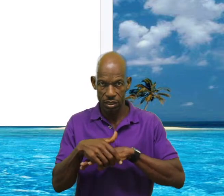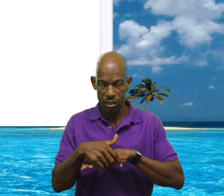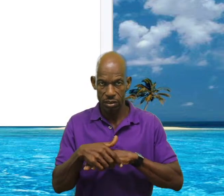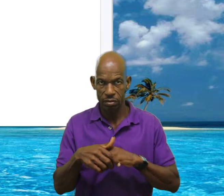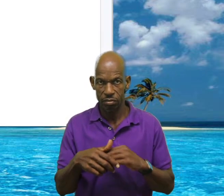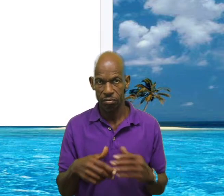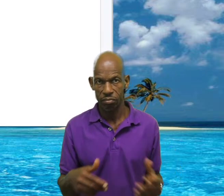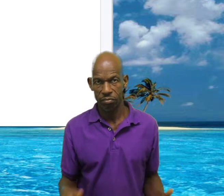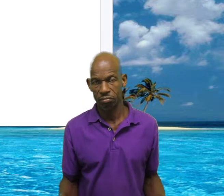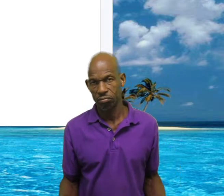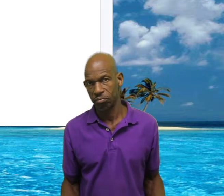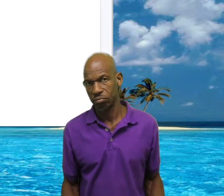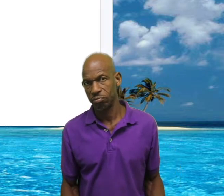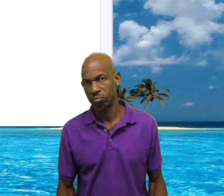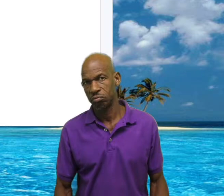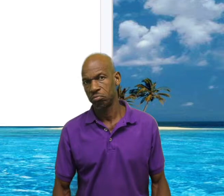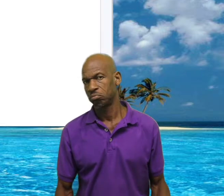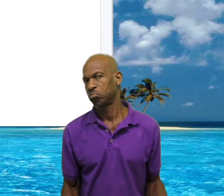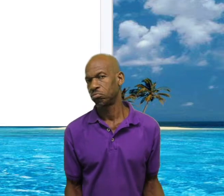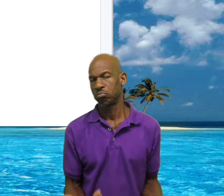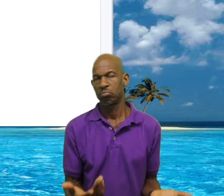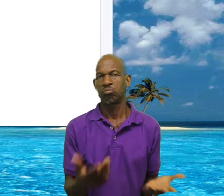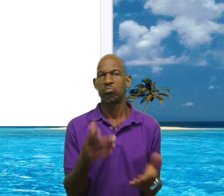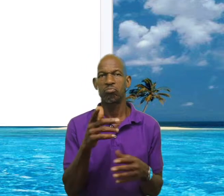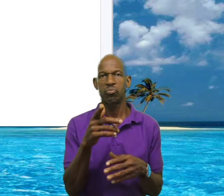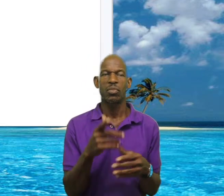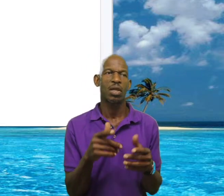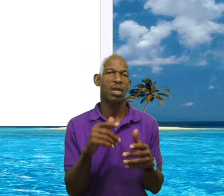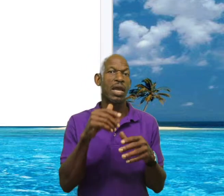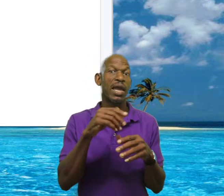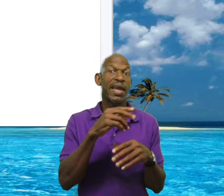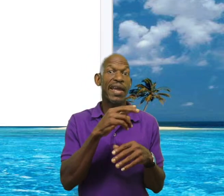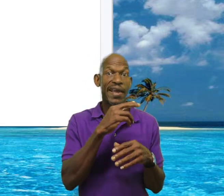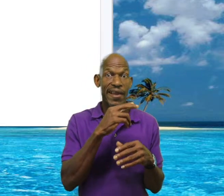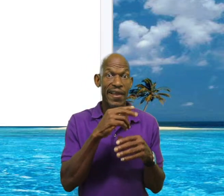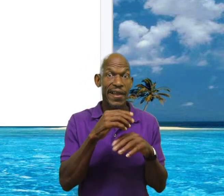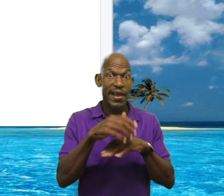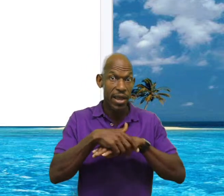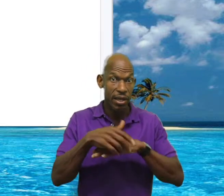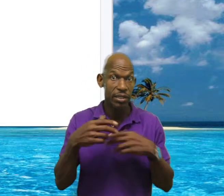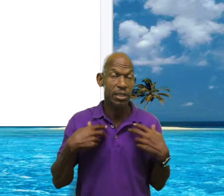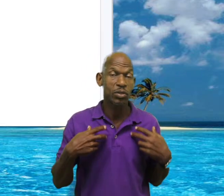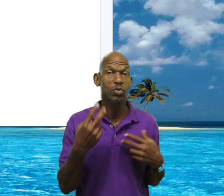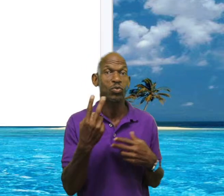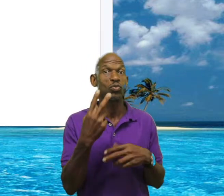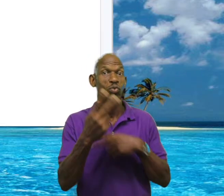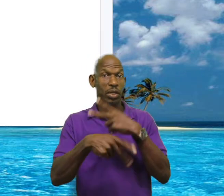use two, we use one, and we spoke about that before. So in sign language,